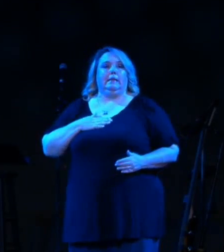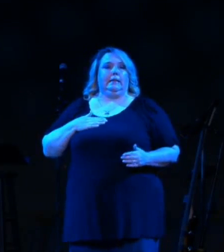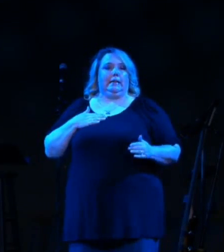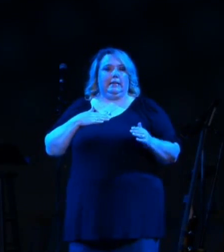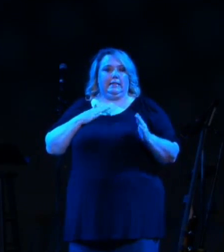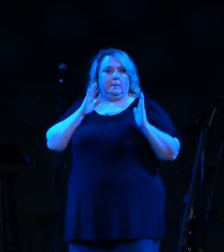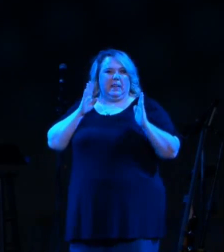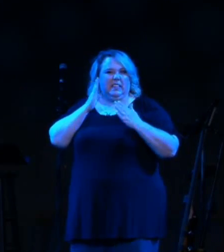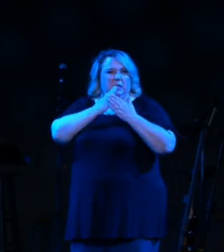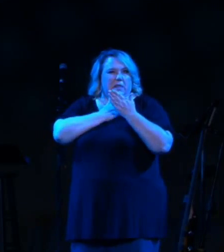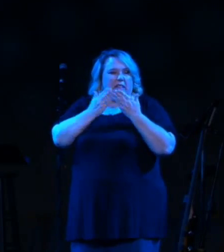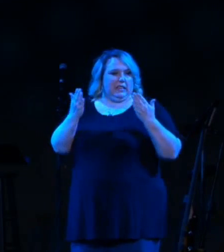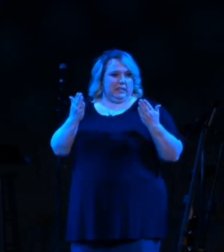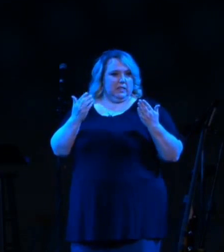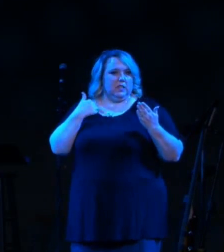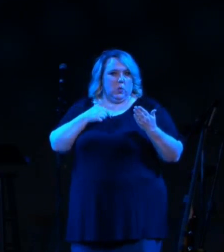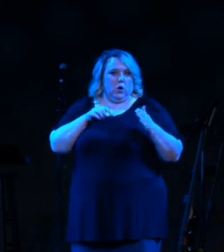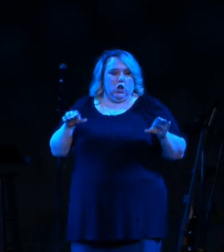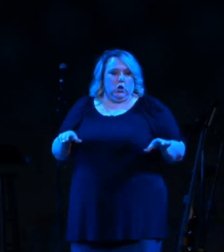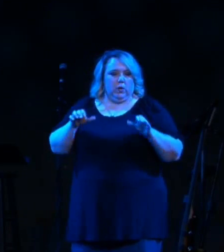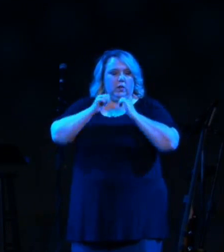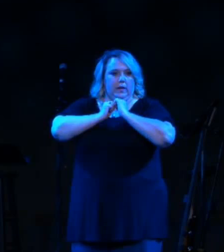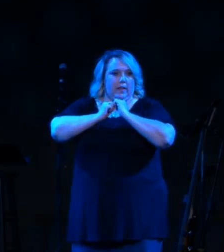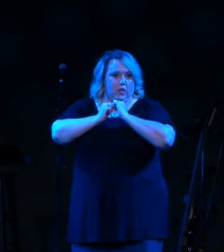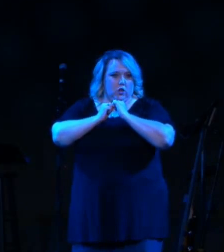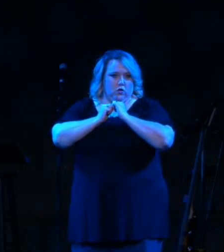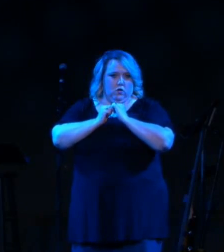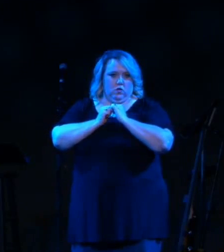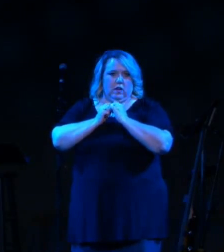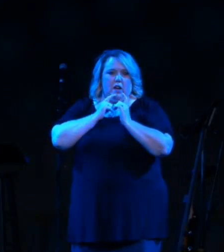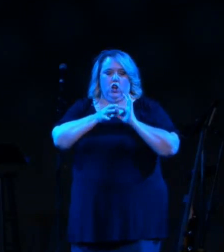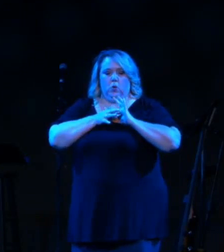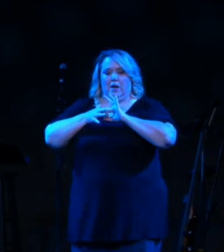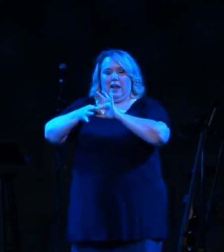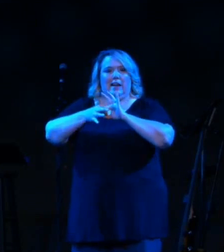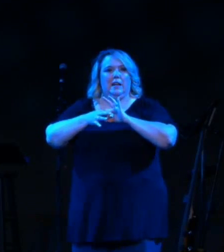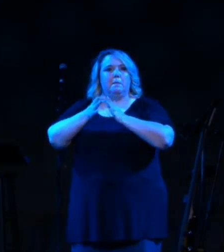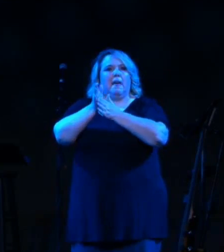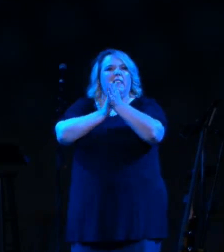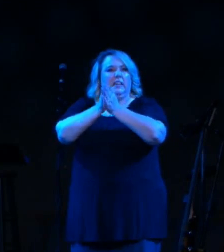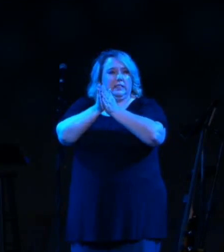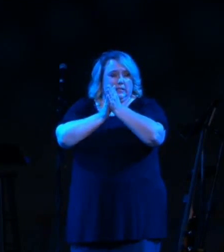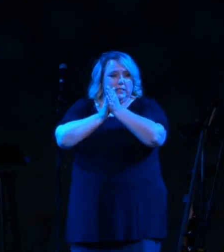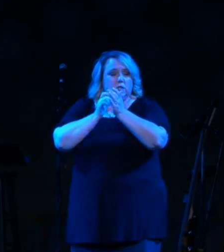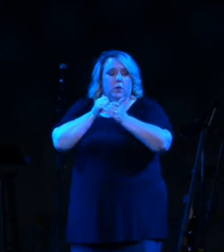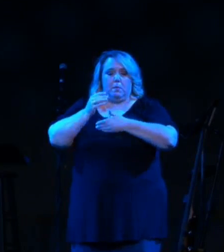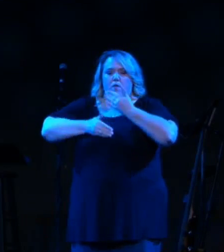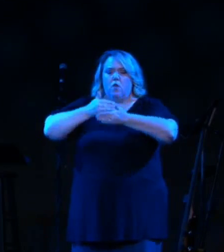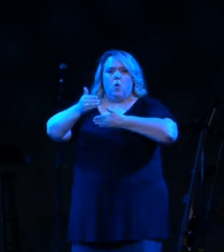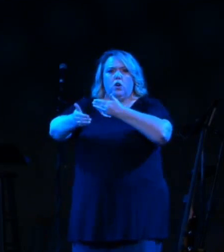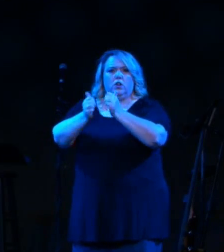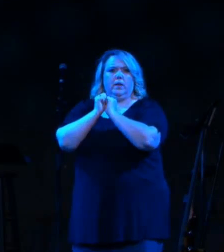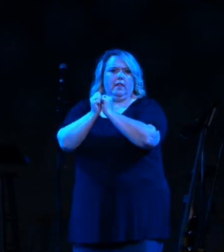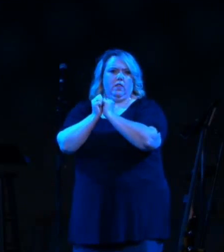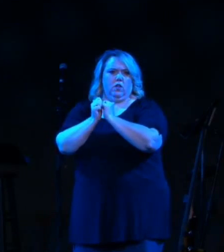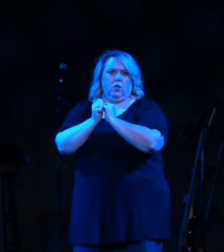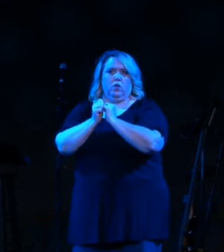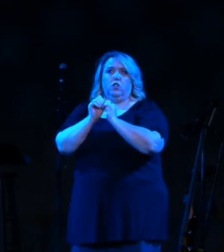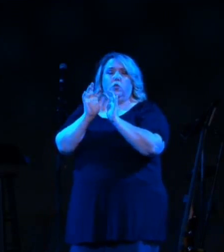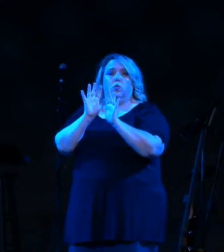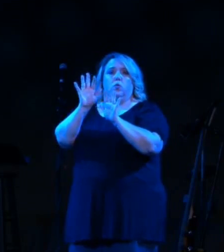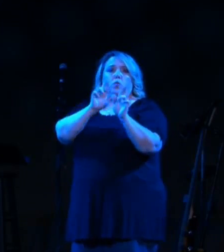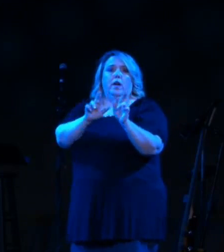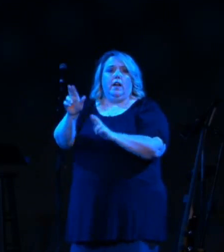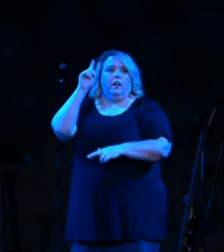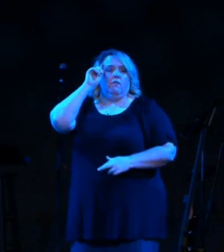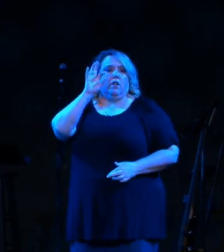to some of the things that we are doing together in our Uniting Methodist movement as we move forward together onto February. We